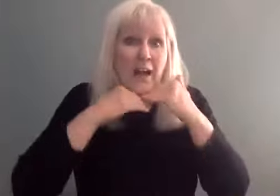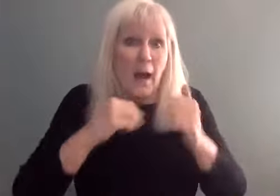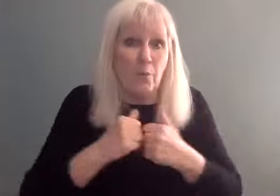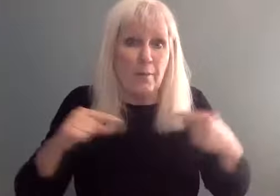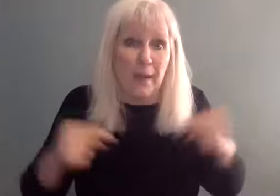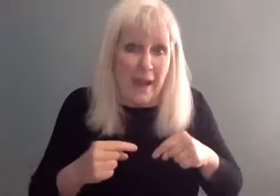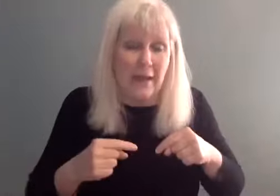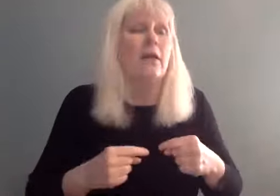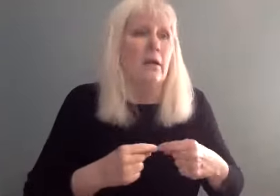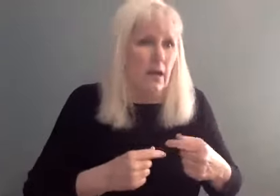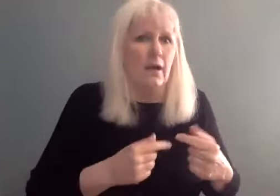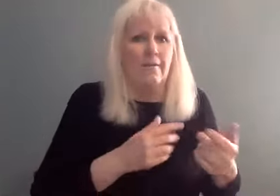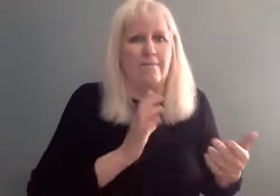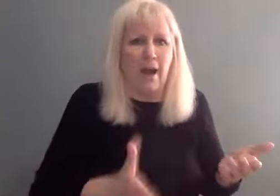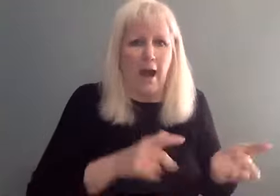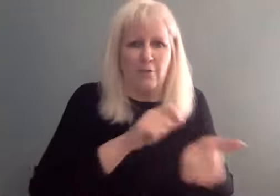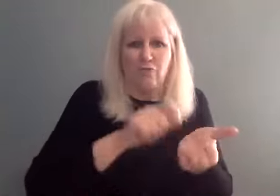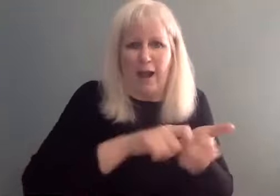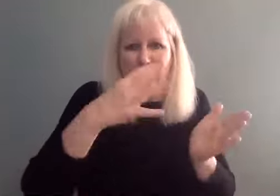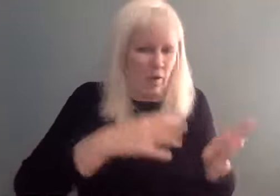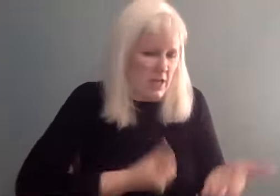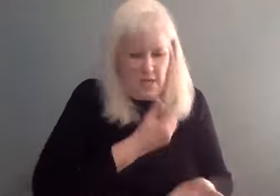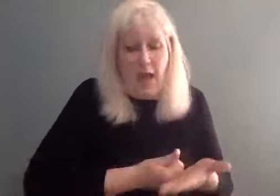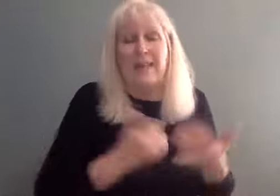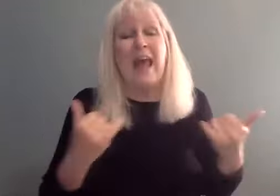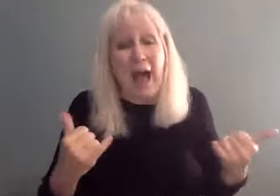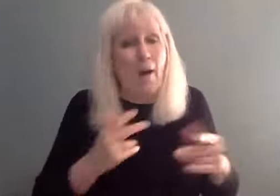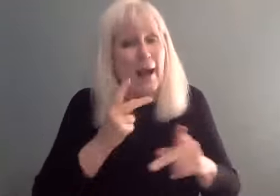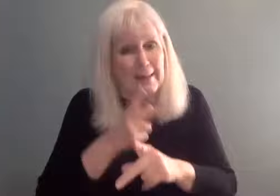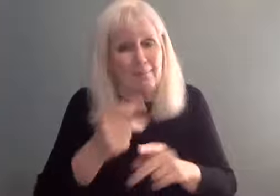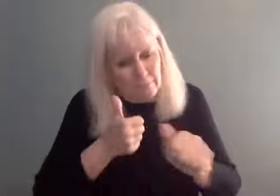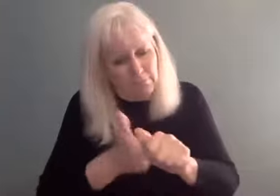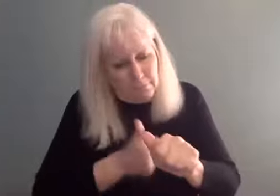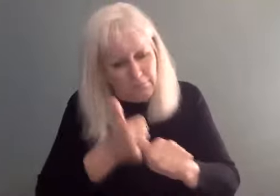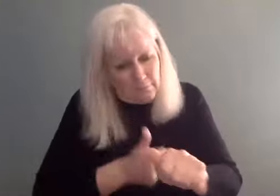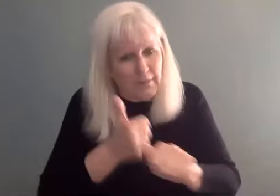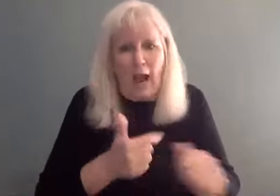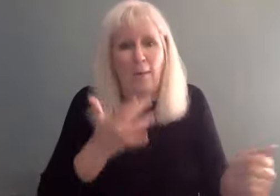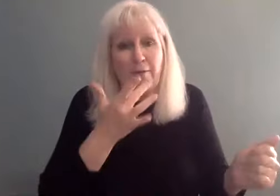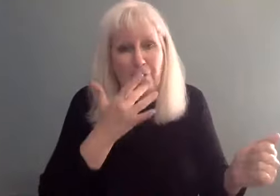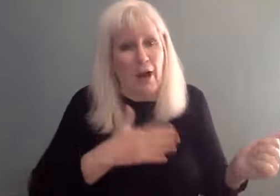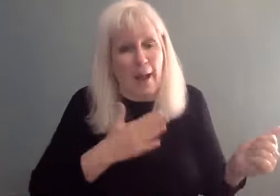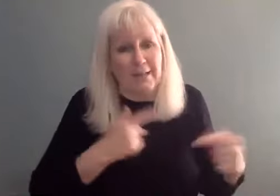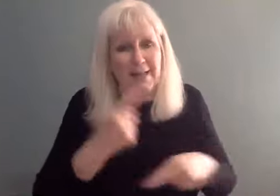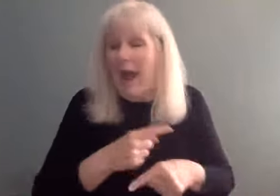point. Not so much anymore because I'm pretty darn current. I like being current now. I like 10, 11, and 12 every single day